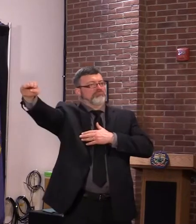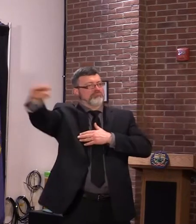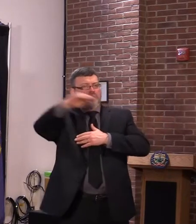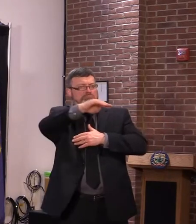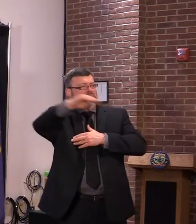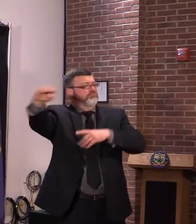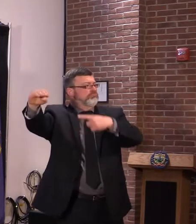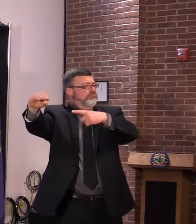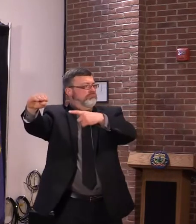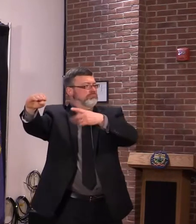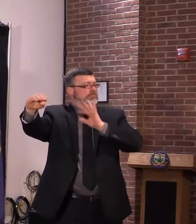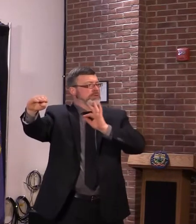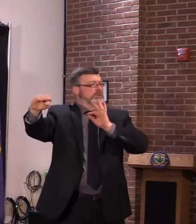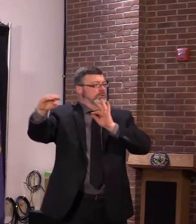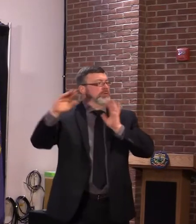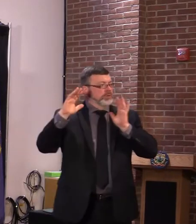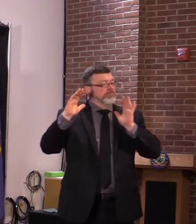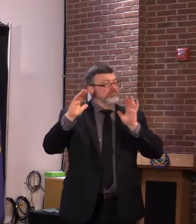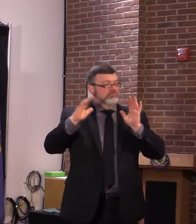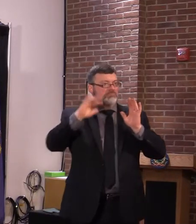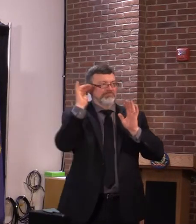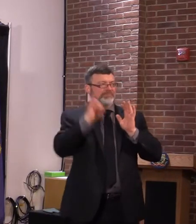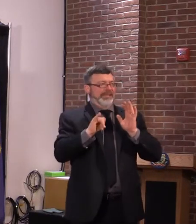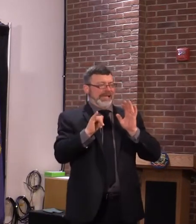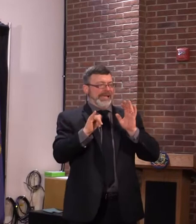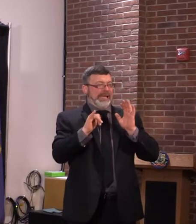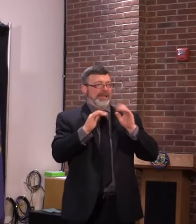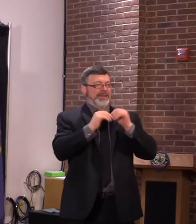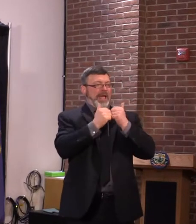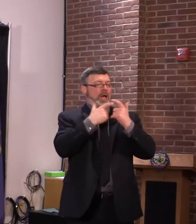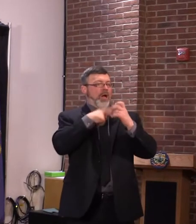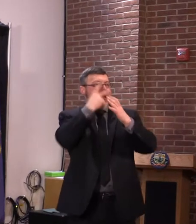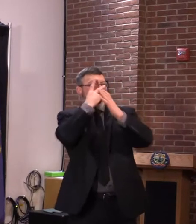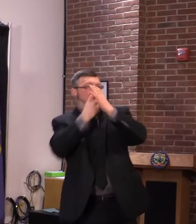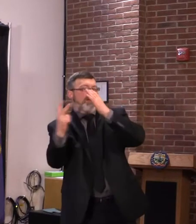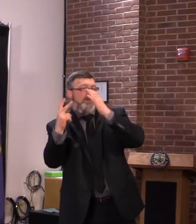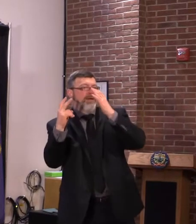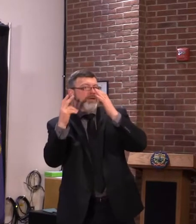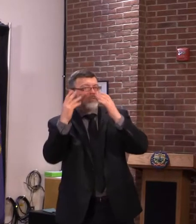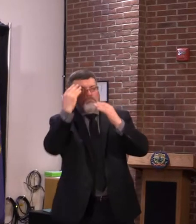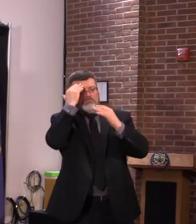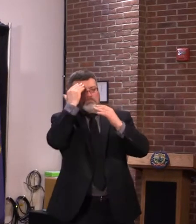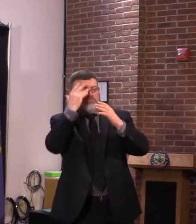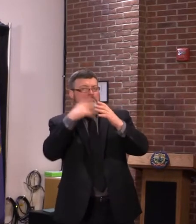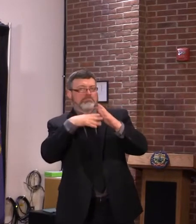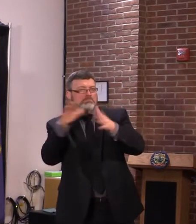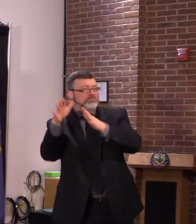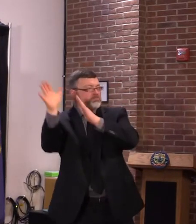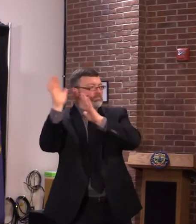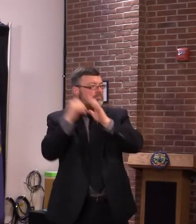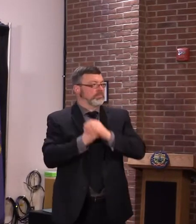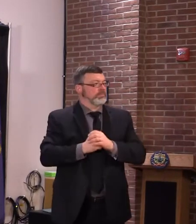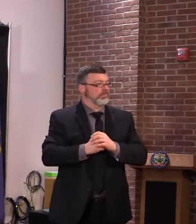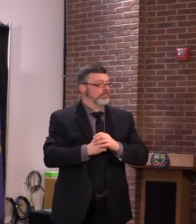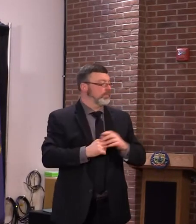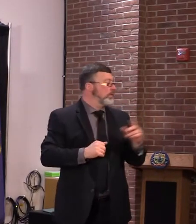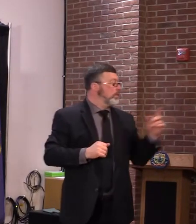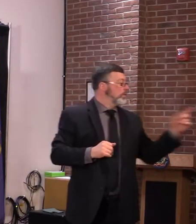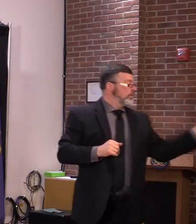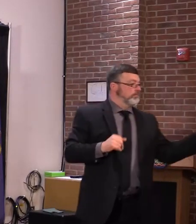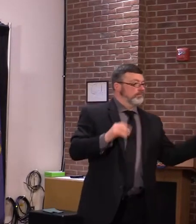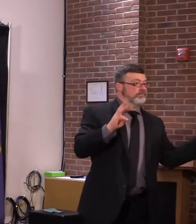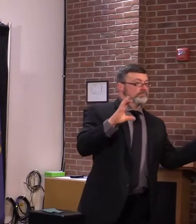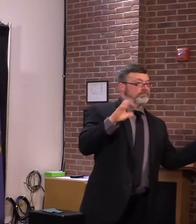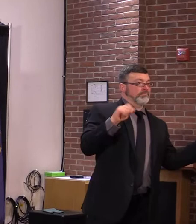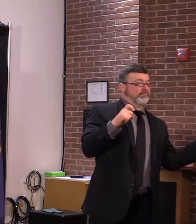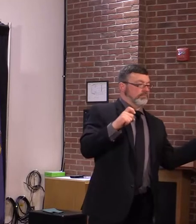to use, and it's consistent. So that's why we've done it from the beginning. Governor, maybe a quick follow-up for Dr. Levine. We don't